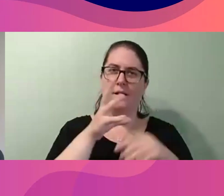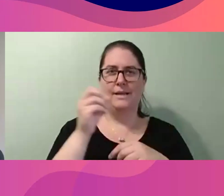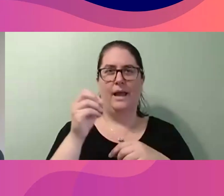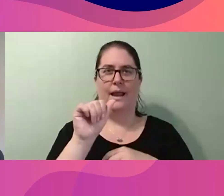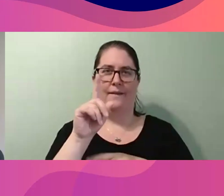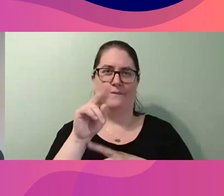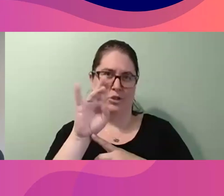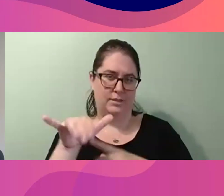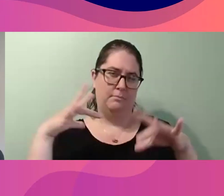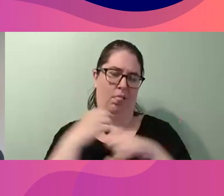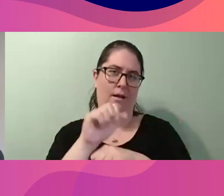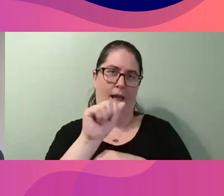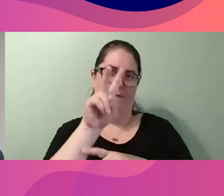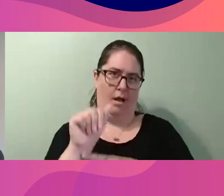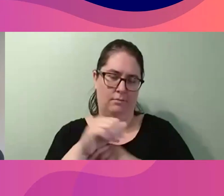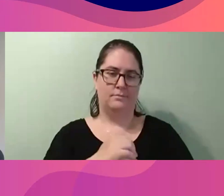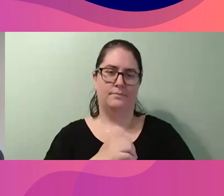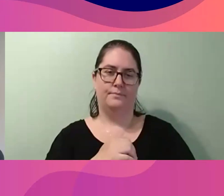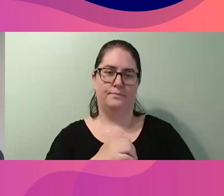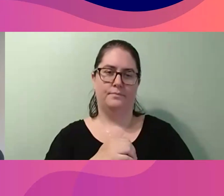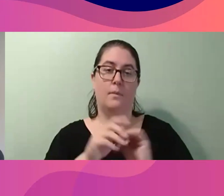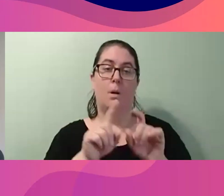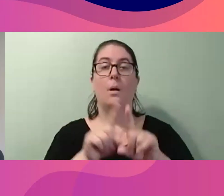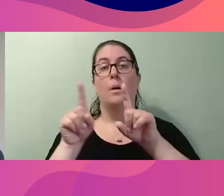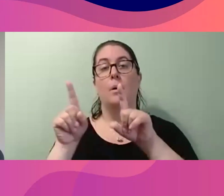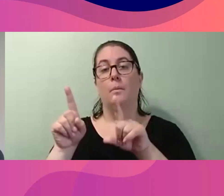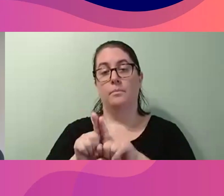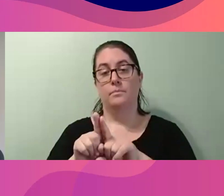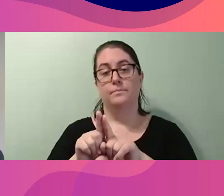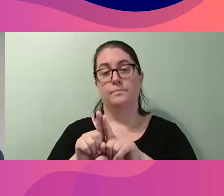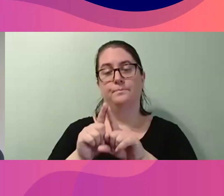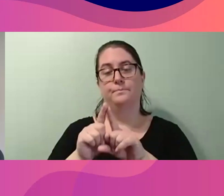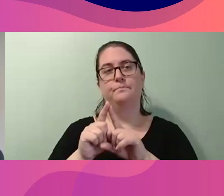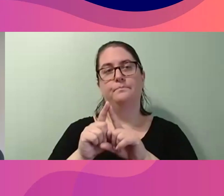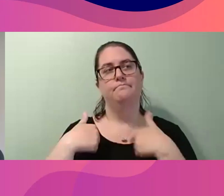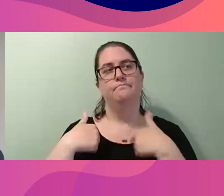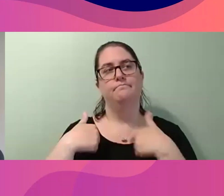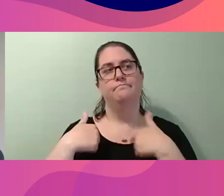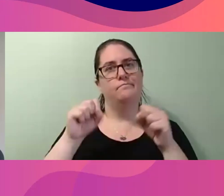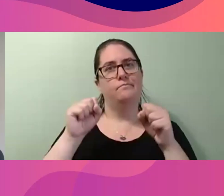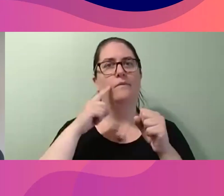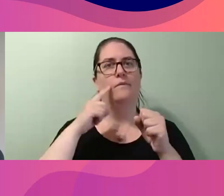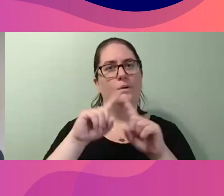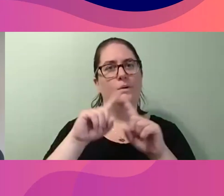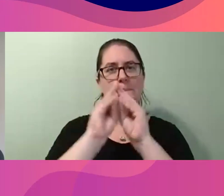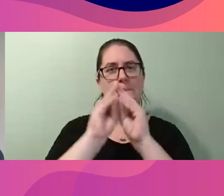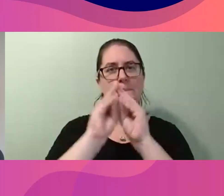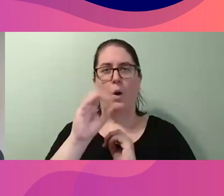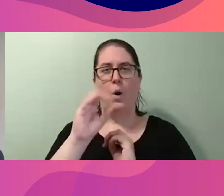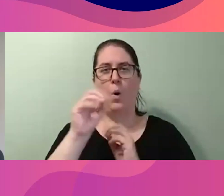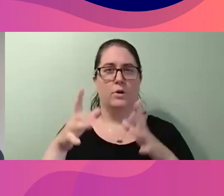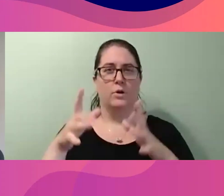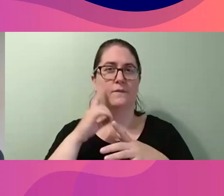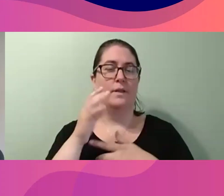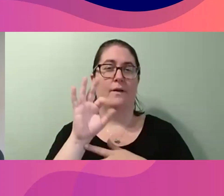also known as AVA, as well as lead on AVA's webinar series and co-director of the Frida Center